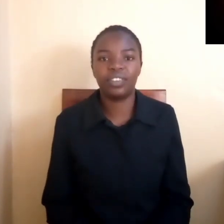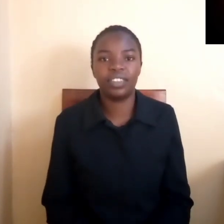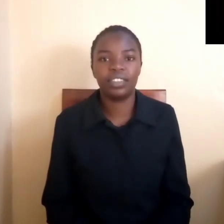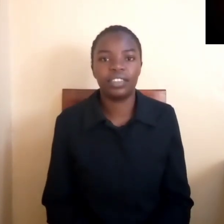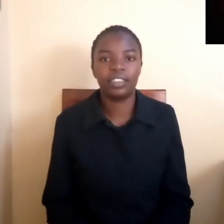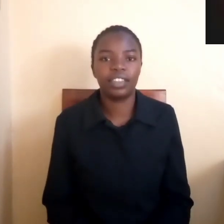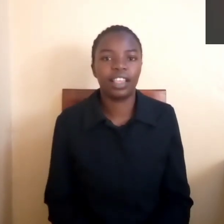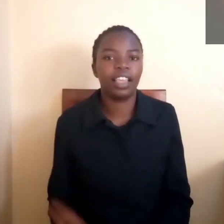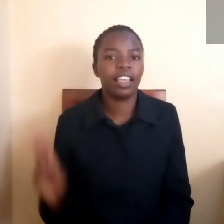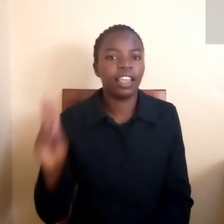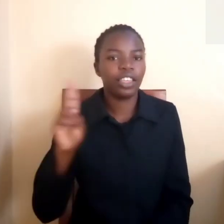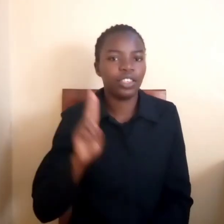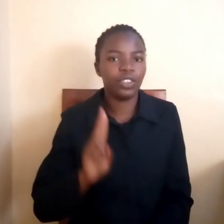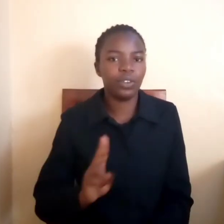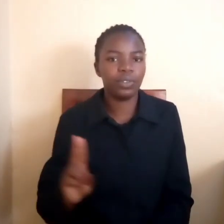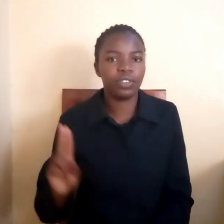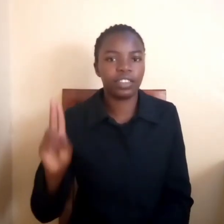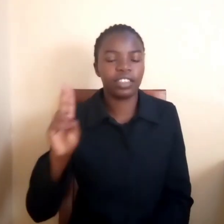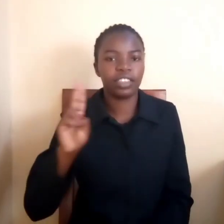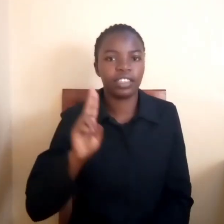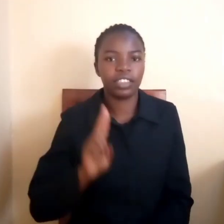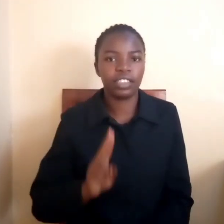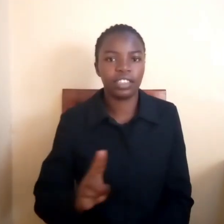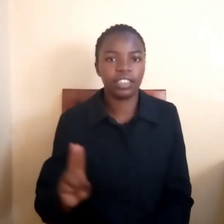Use, use,